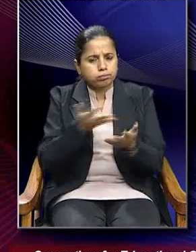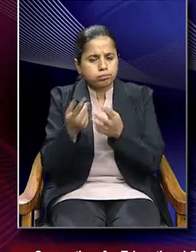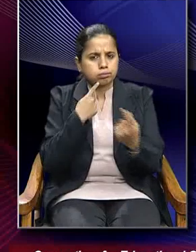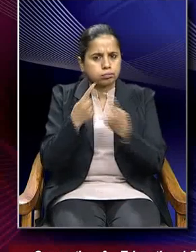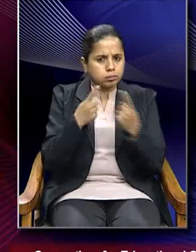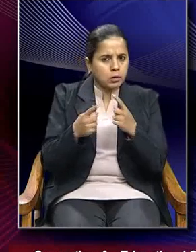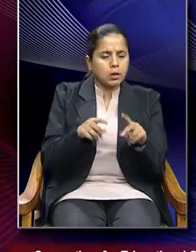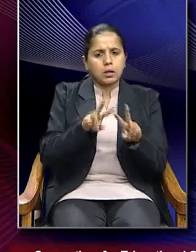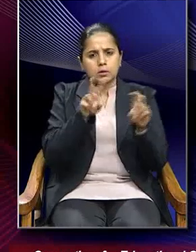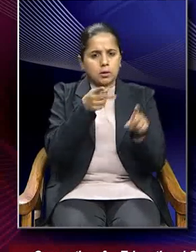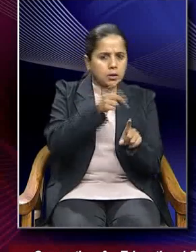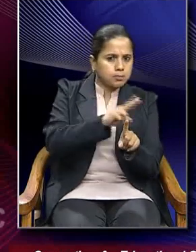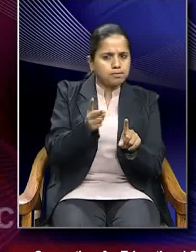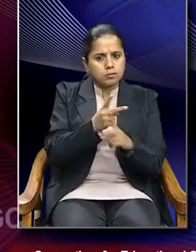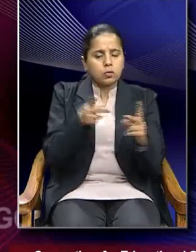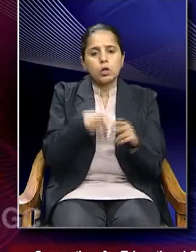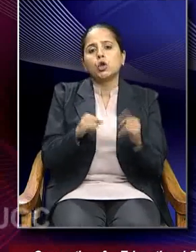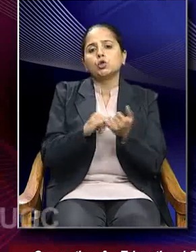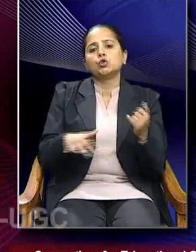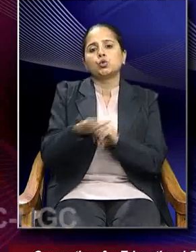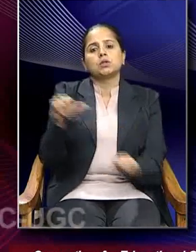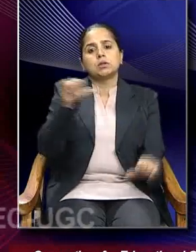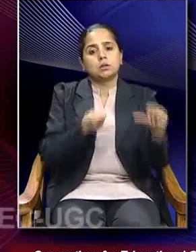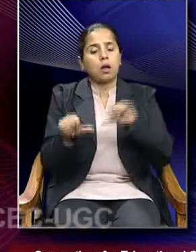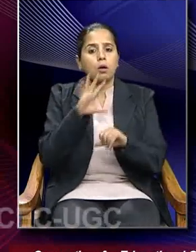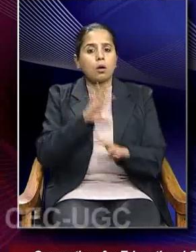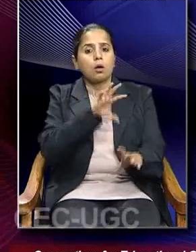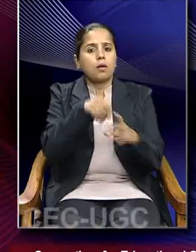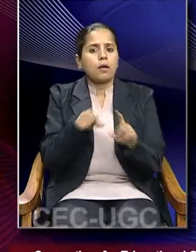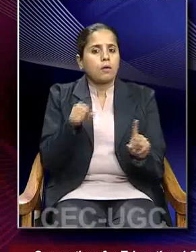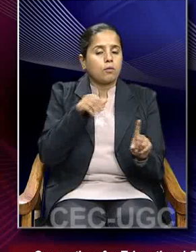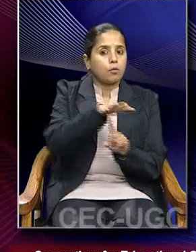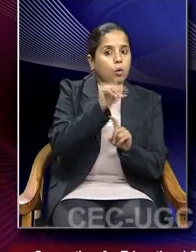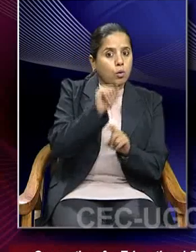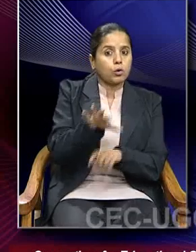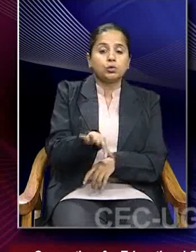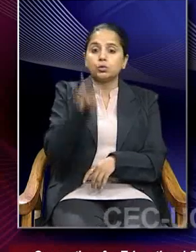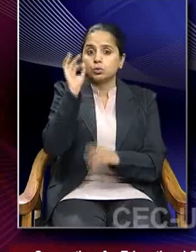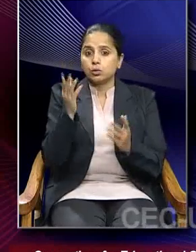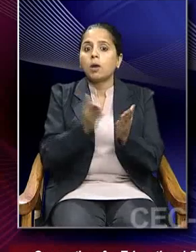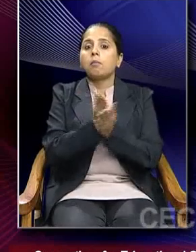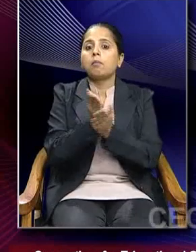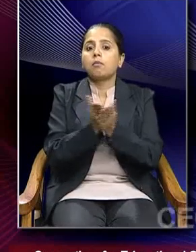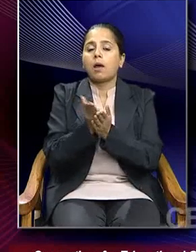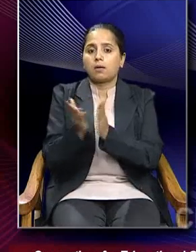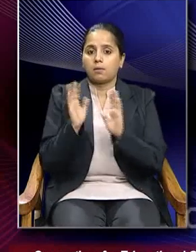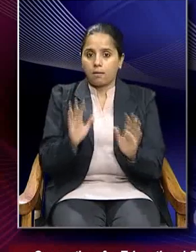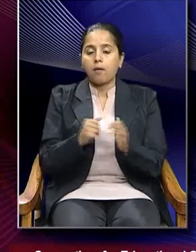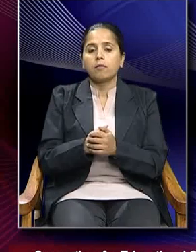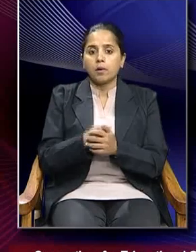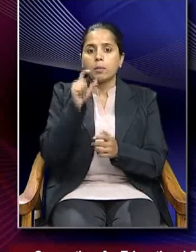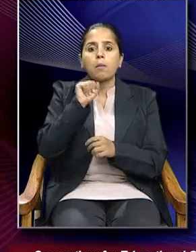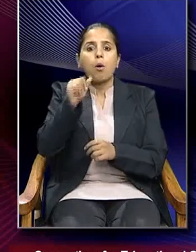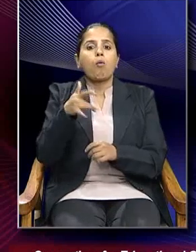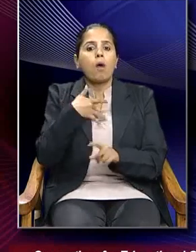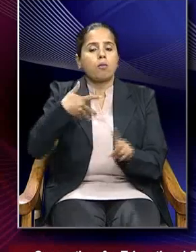subjectivity and objectivity in social science influences also the choice of the method. Now